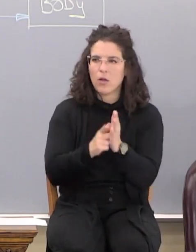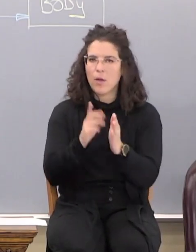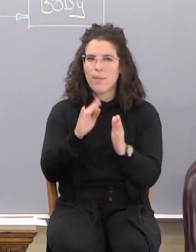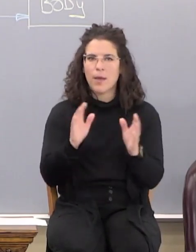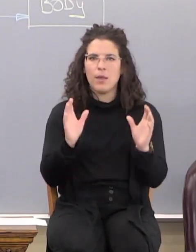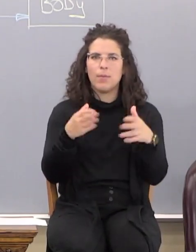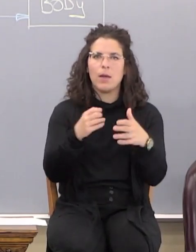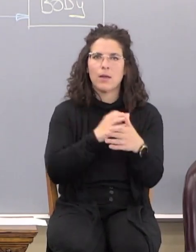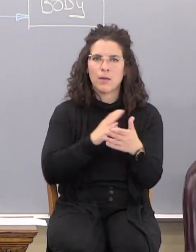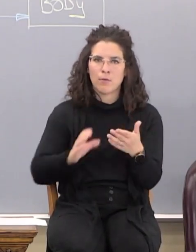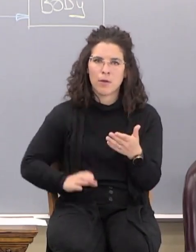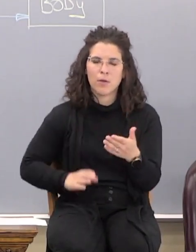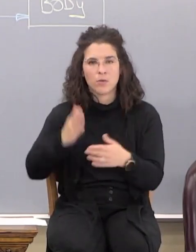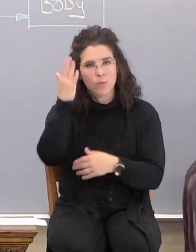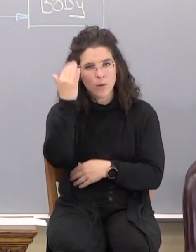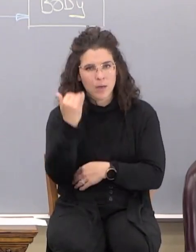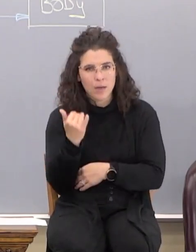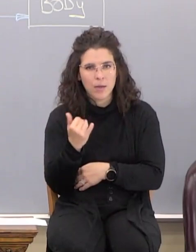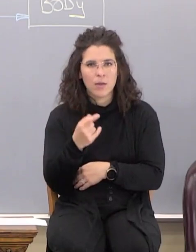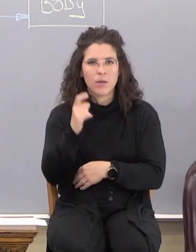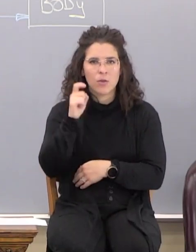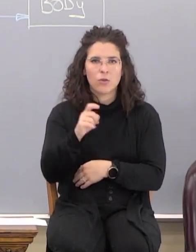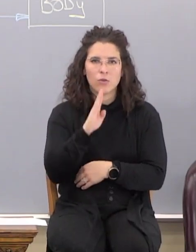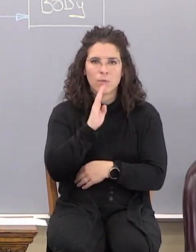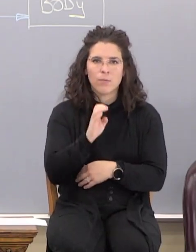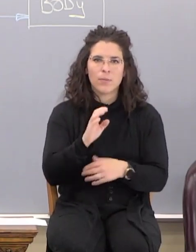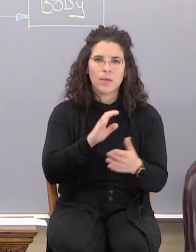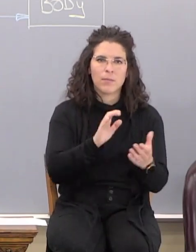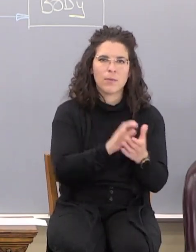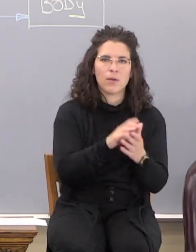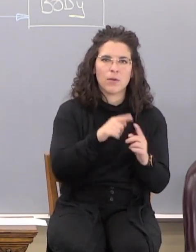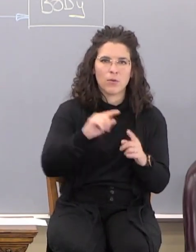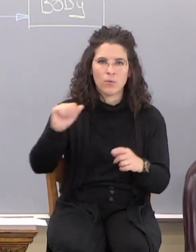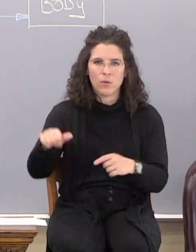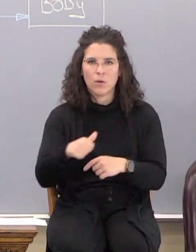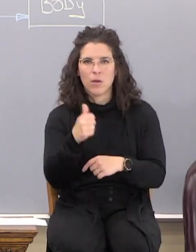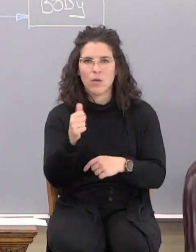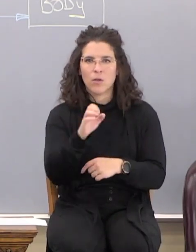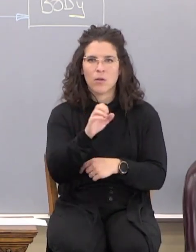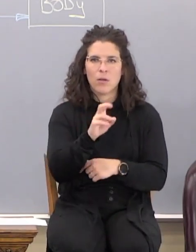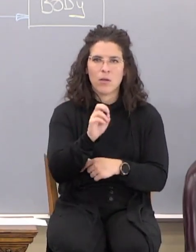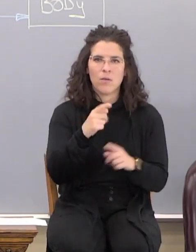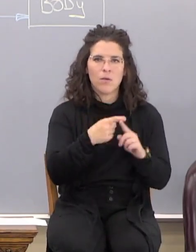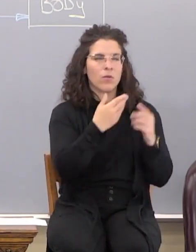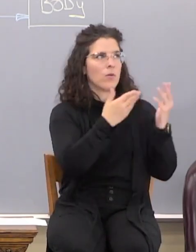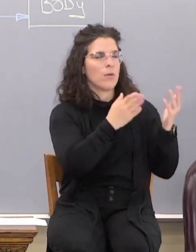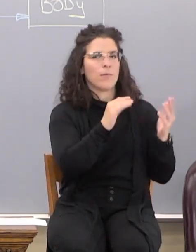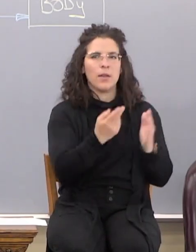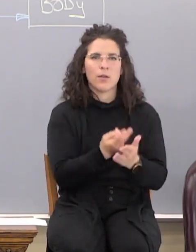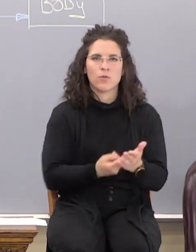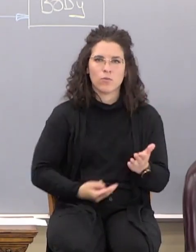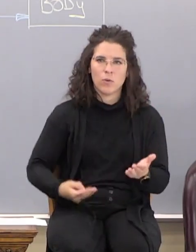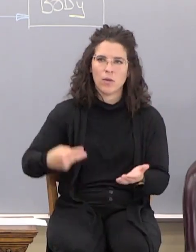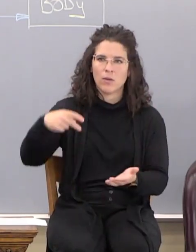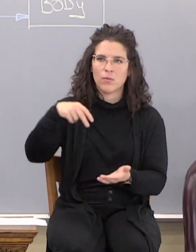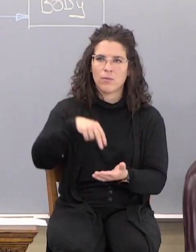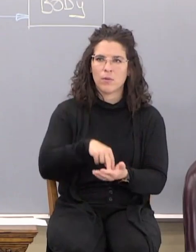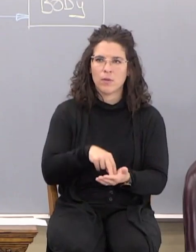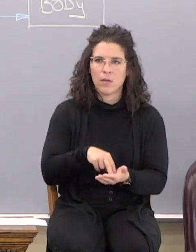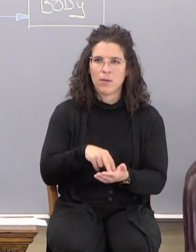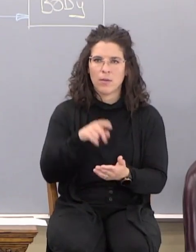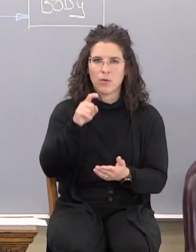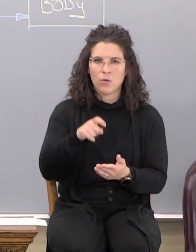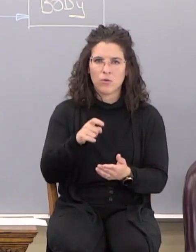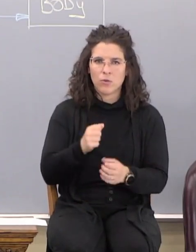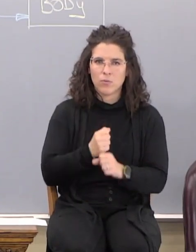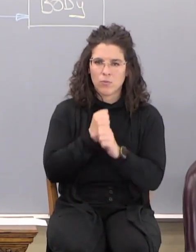of Christ. Why? That you should be married to another, even to him who is raised from the dead, that you